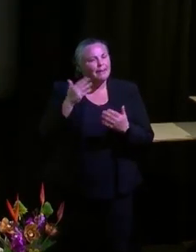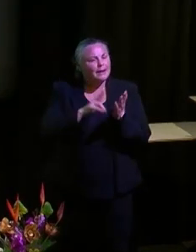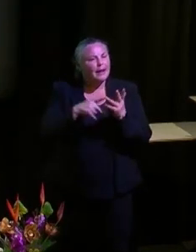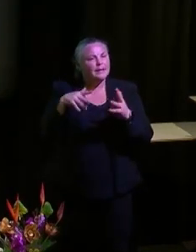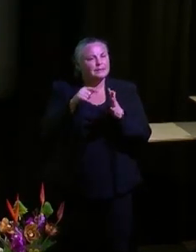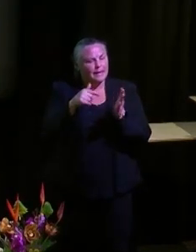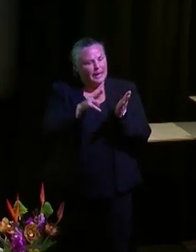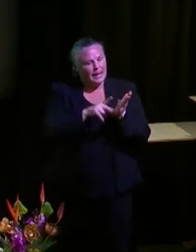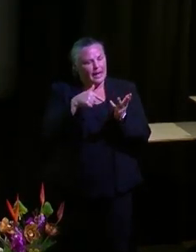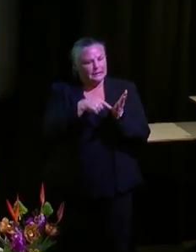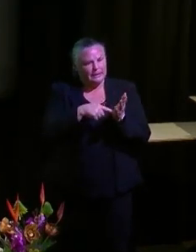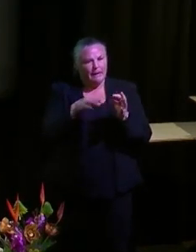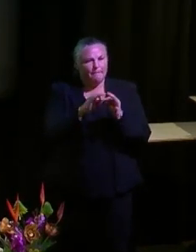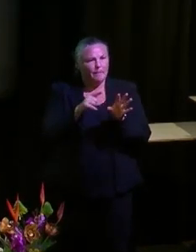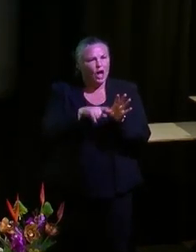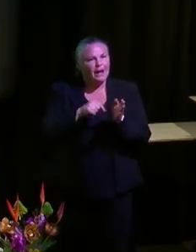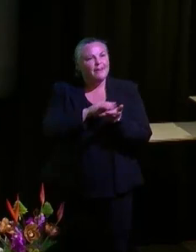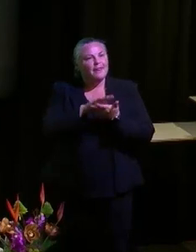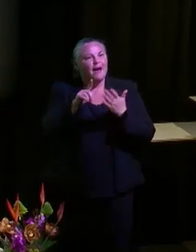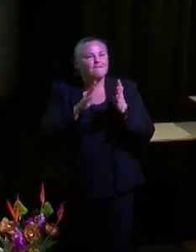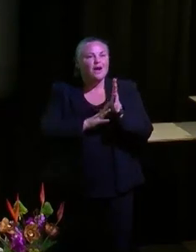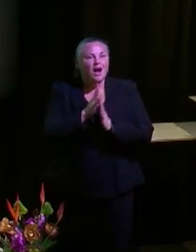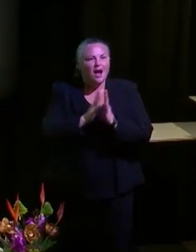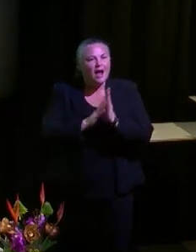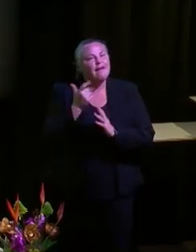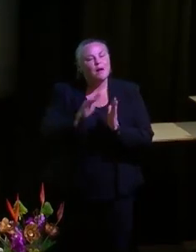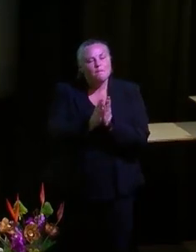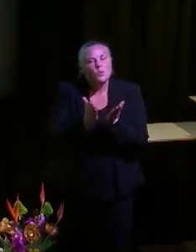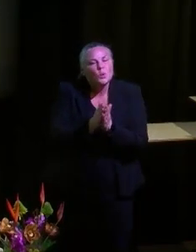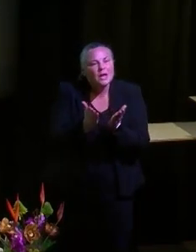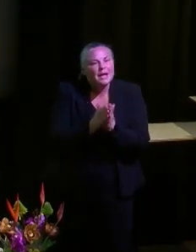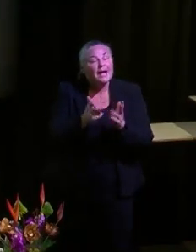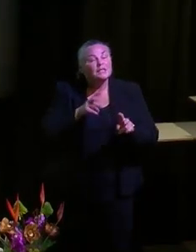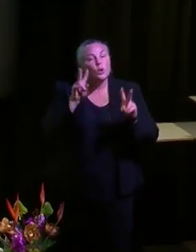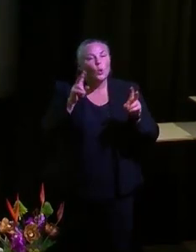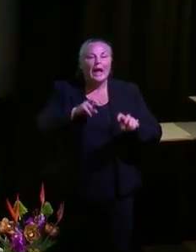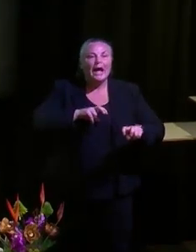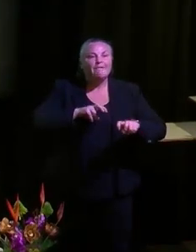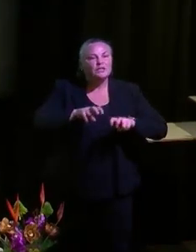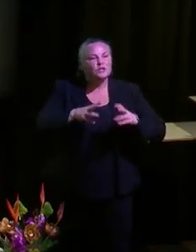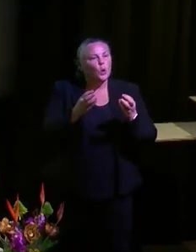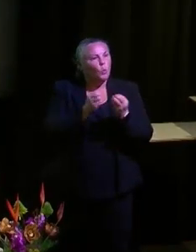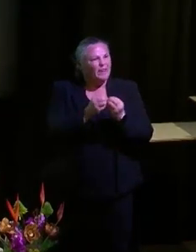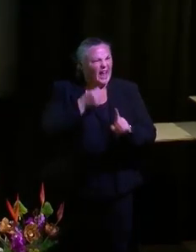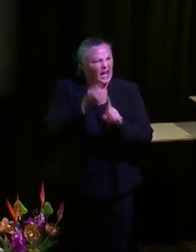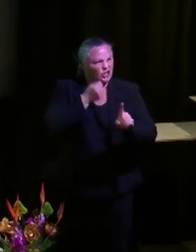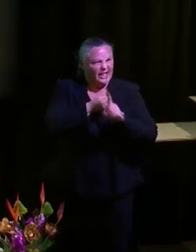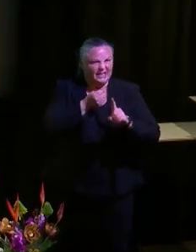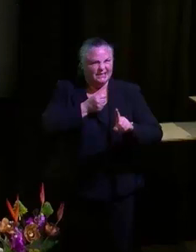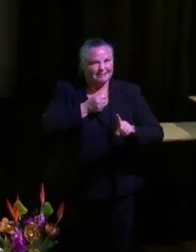book by Paul Richards with me to show, and I don't have it here today, but it's called Adventures with Agitators. Mm-hmm. So Paul